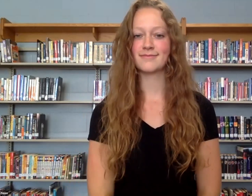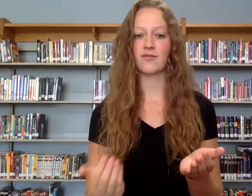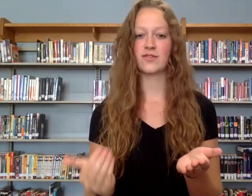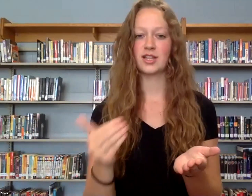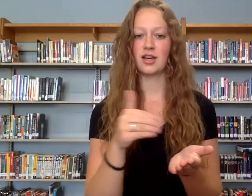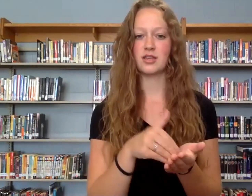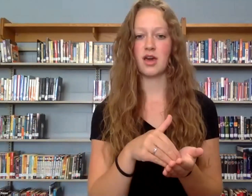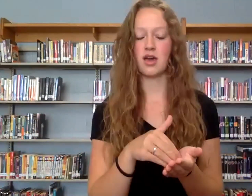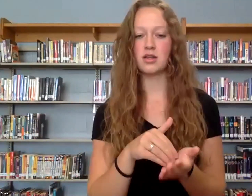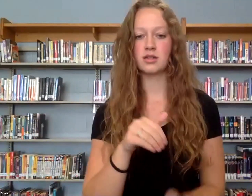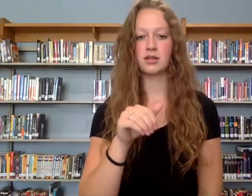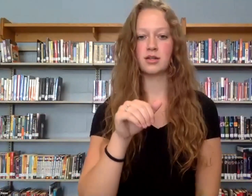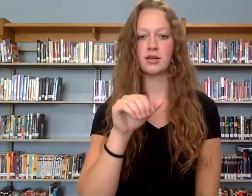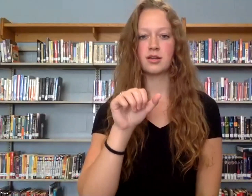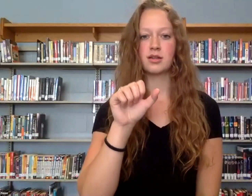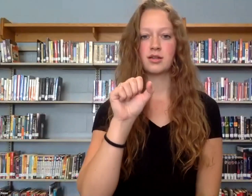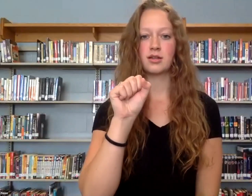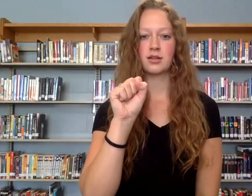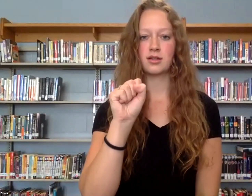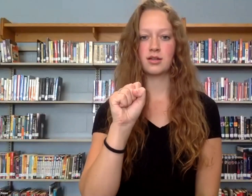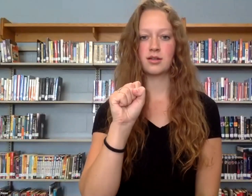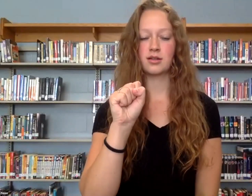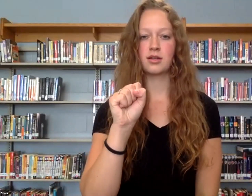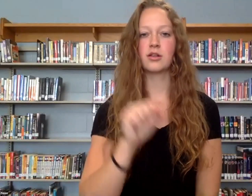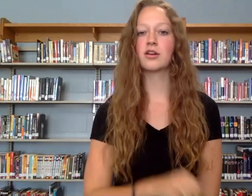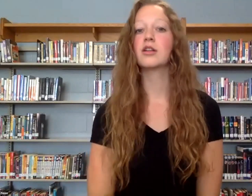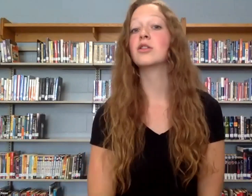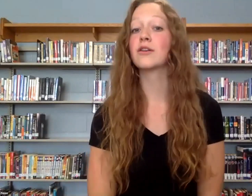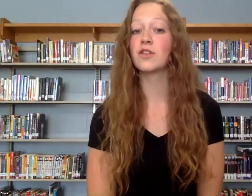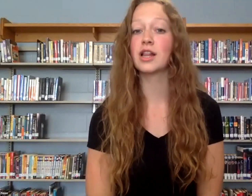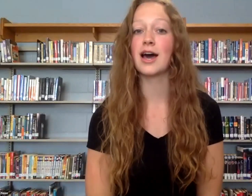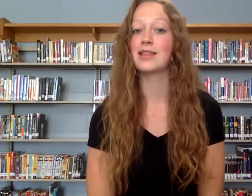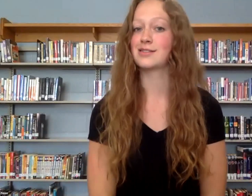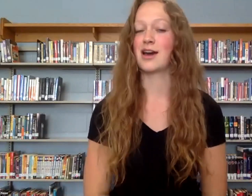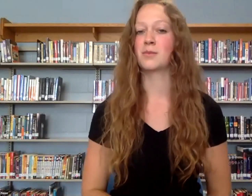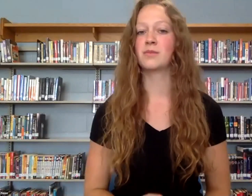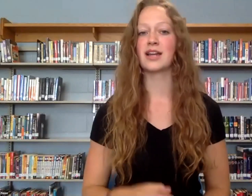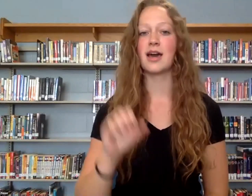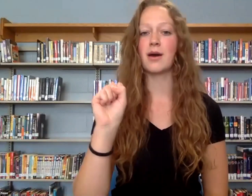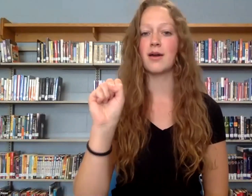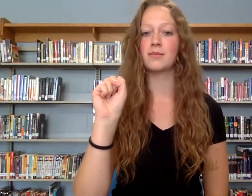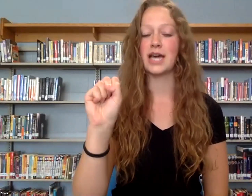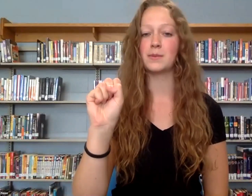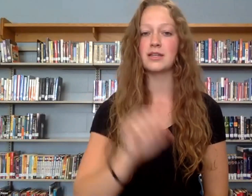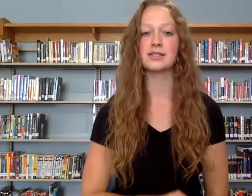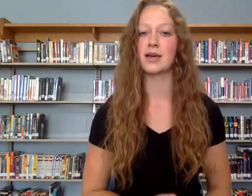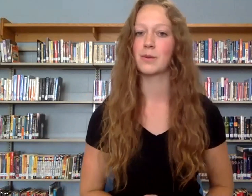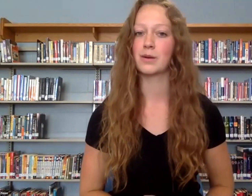Okay, again. Okay. Yes, again. Look for the glide this time. That time I tapped it. This time Okay. I